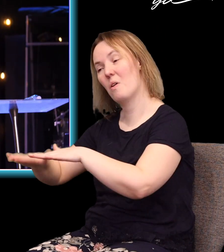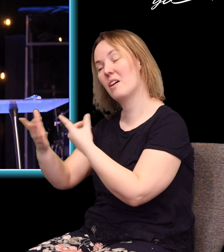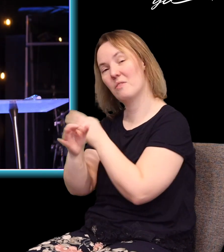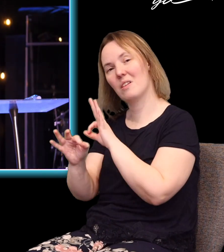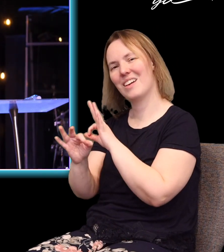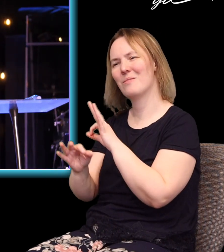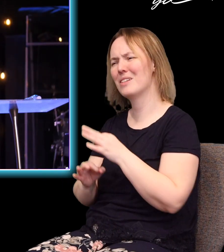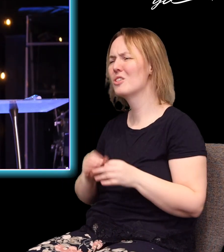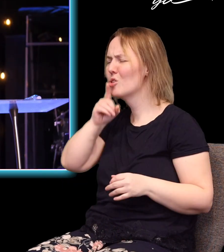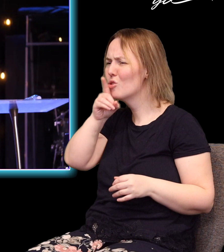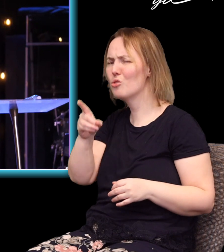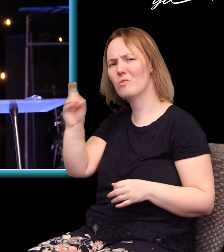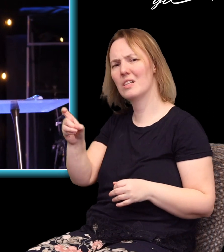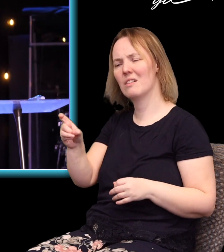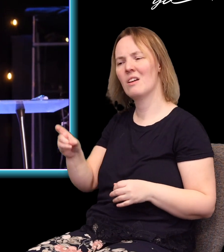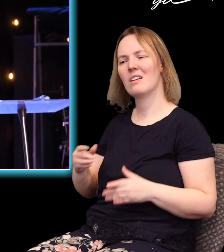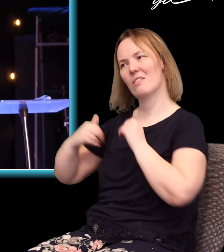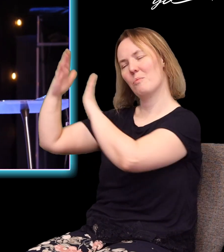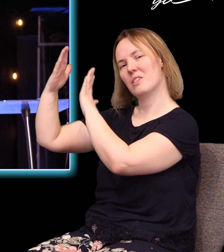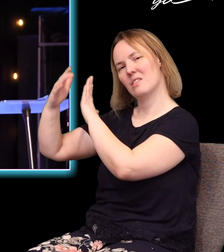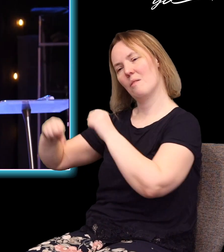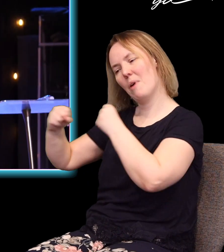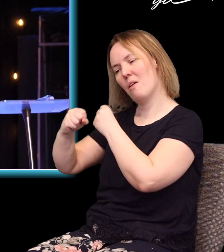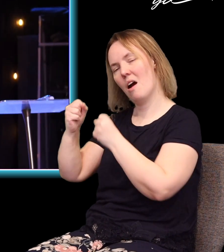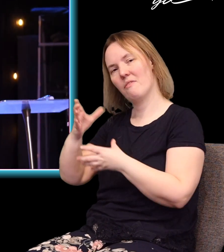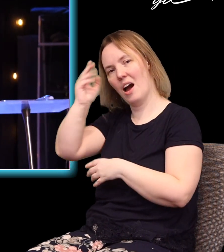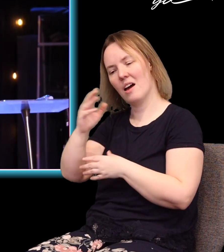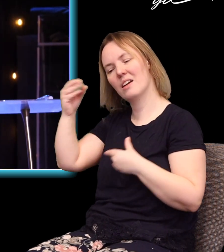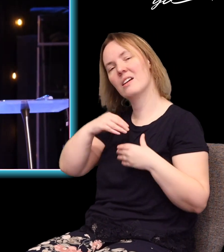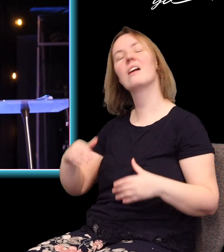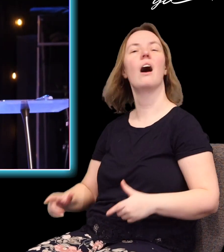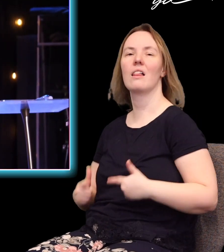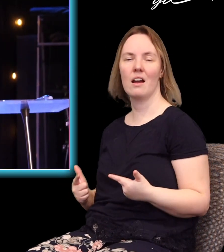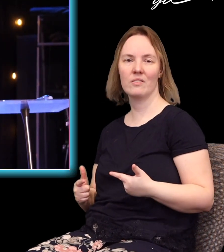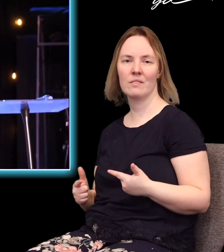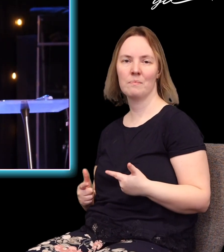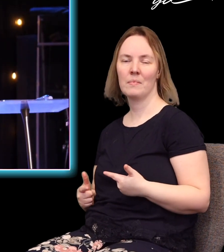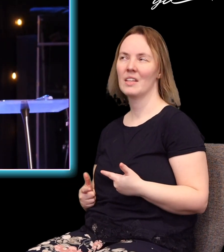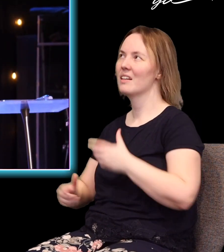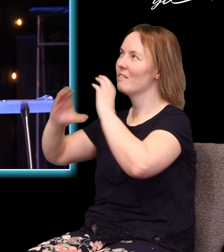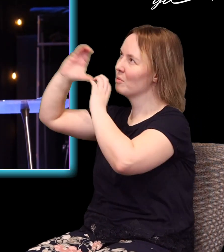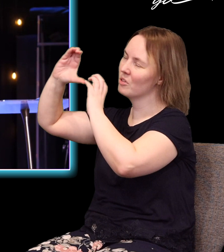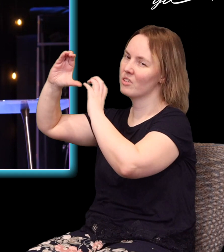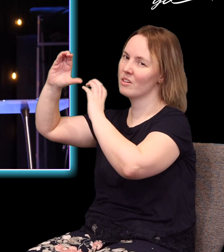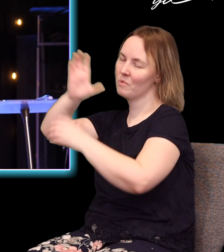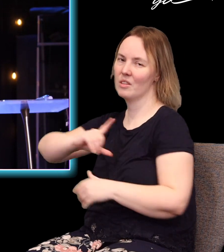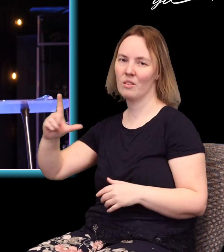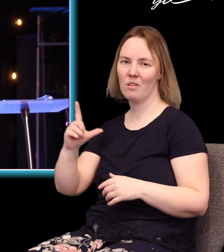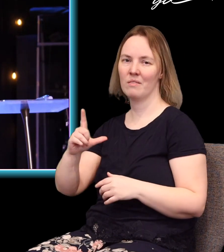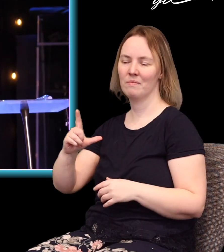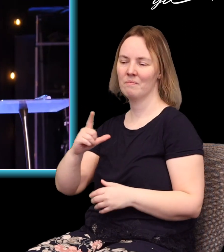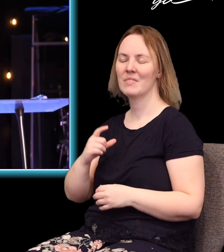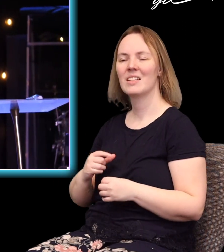for the presence and power of God in our life, to have regular times in solitude and quiet reflection, communion with the Lord, because really most of